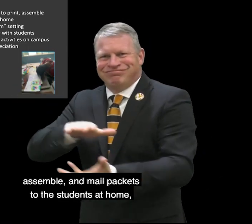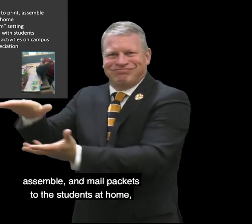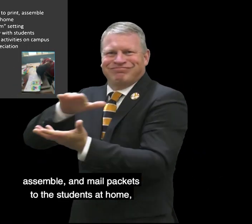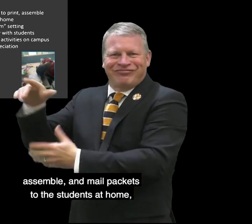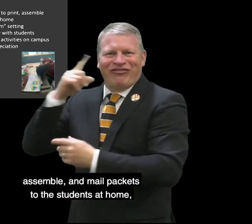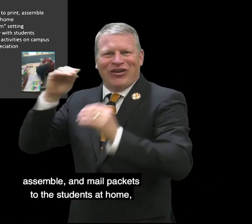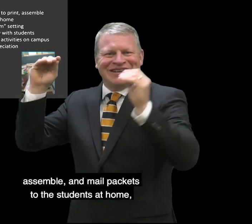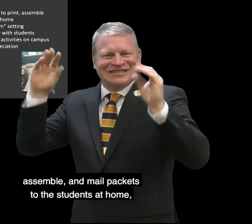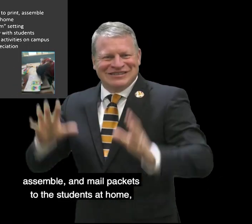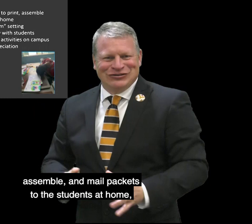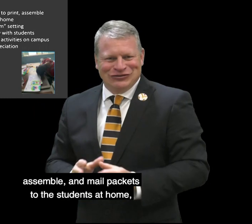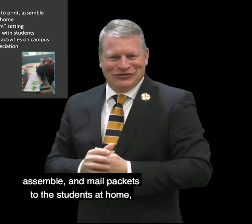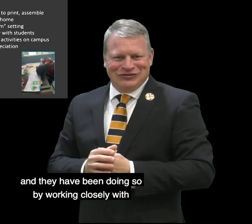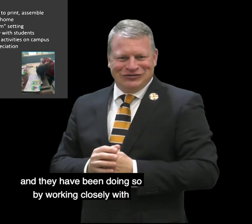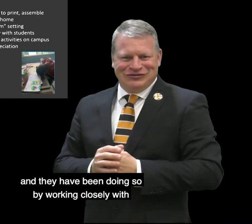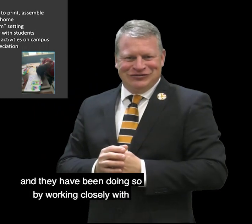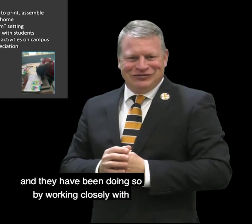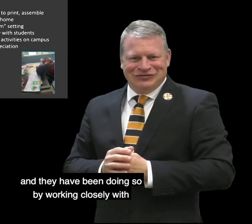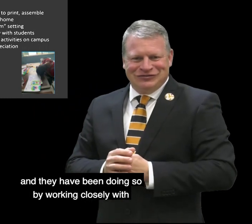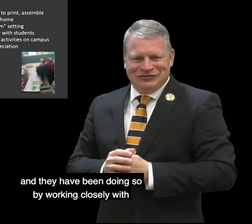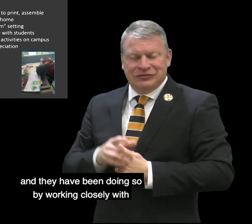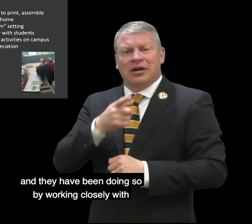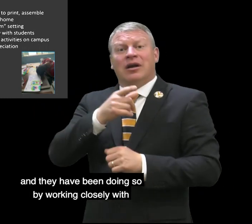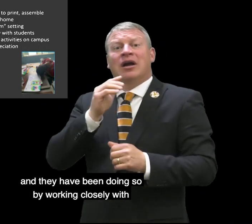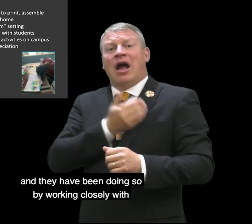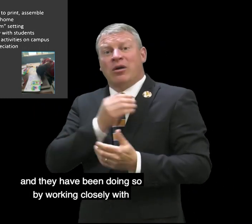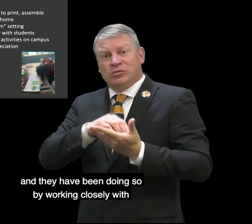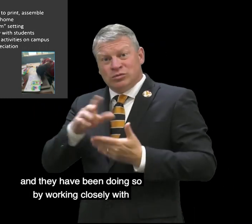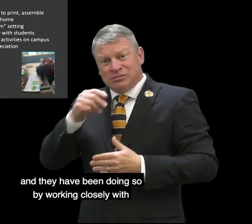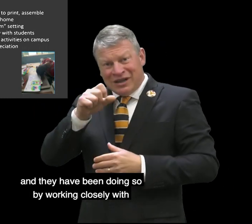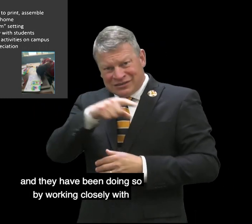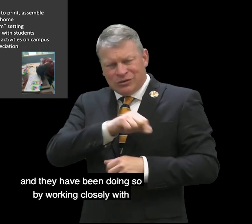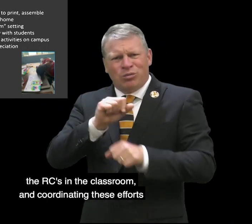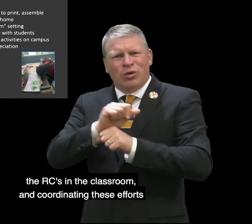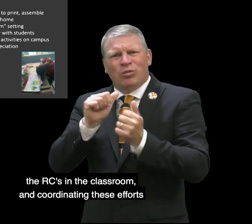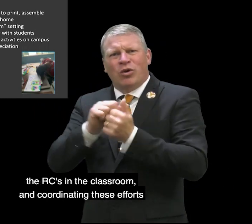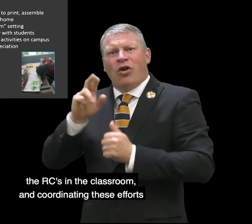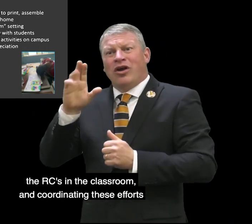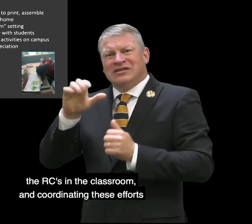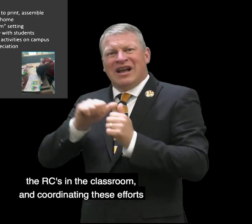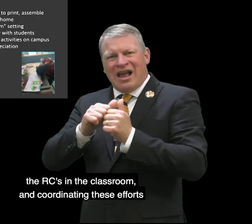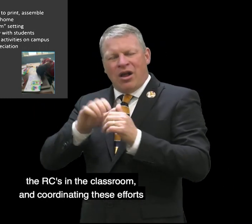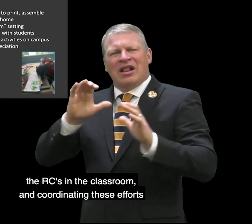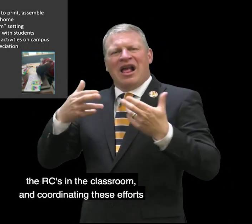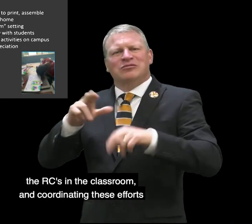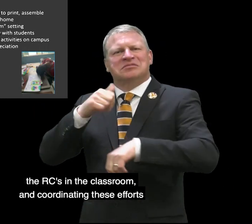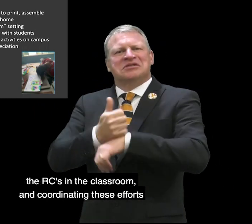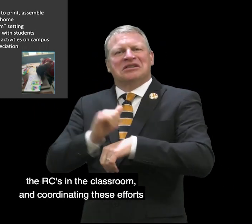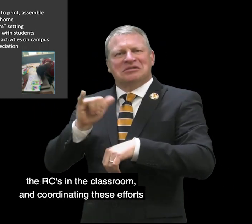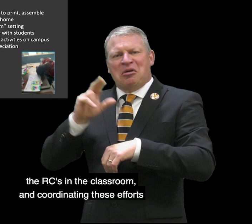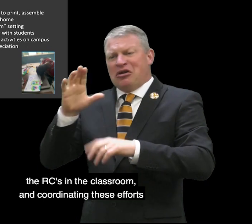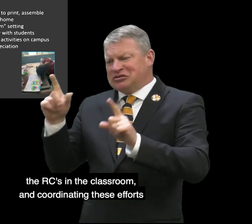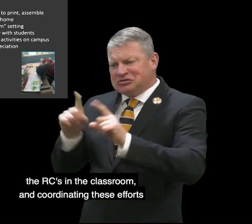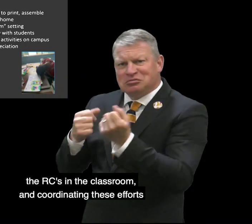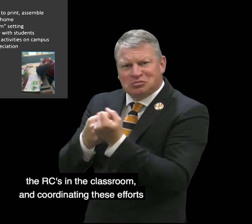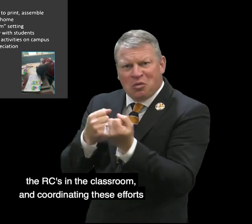to print, assemble, and mail packets to the students at home. And they've been doing so by working closely with the RCs